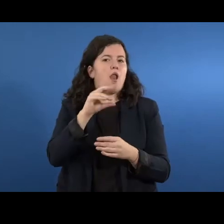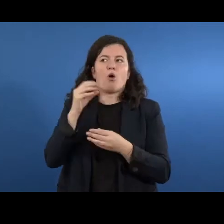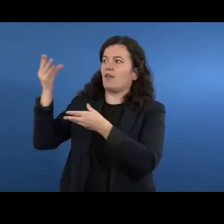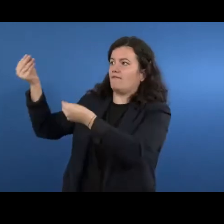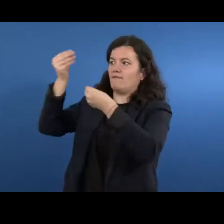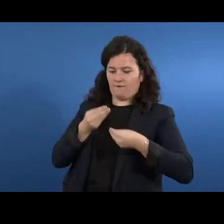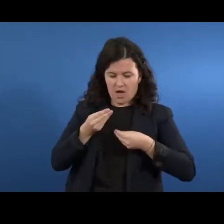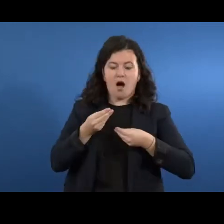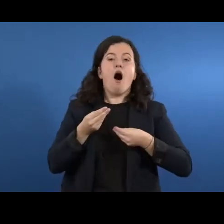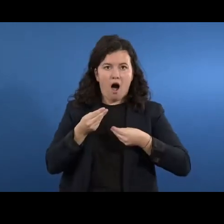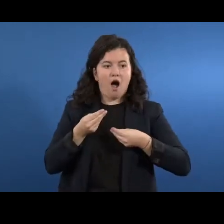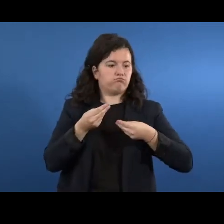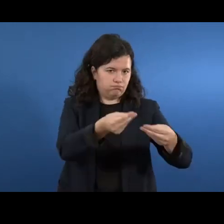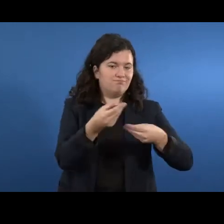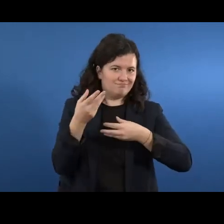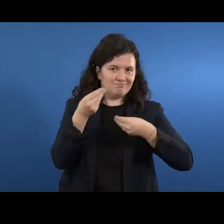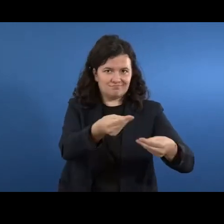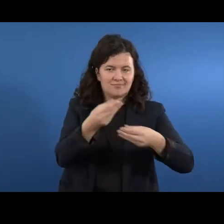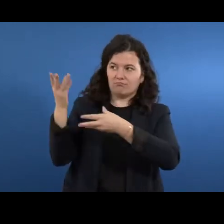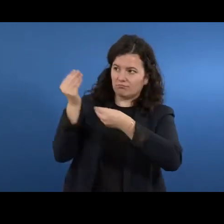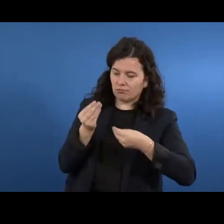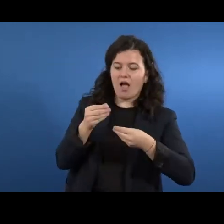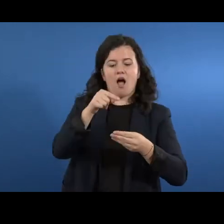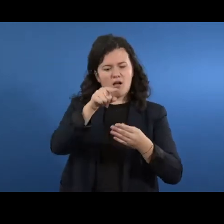skilling, reskilling, and upskilling.